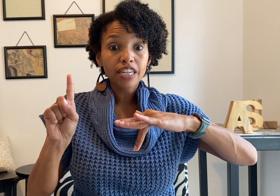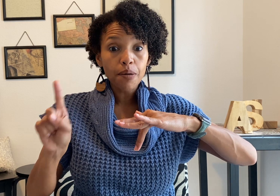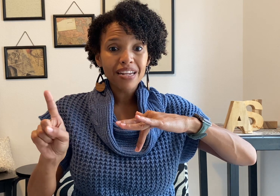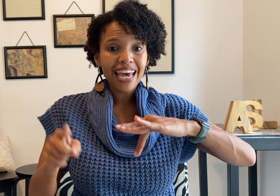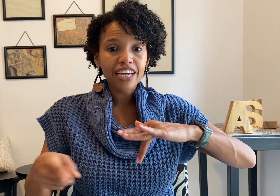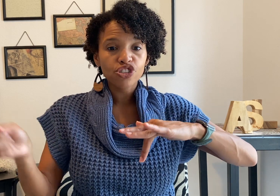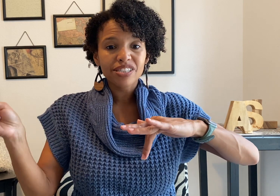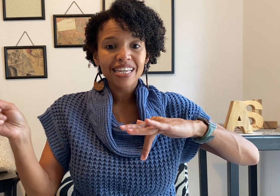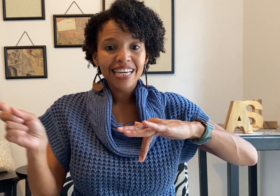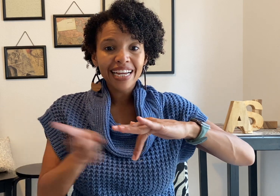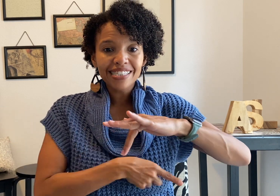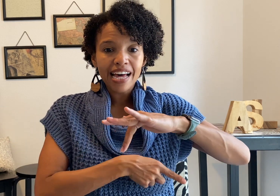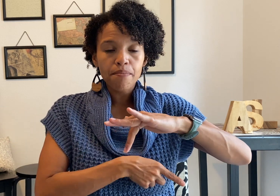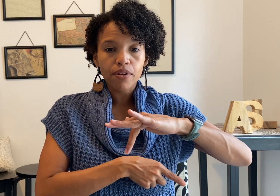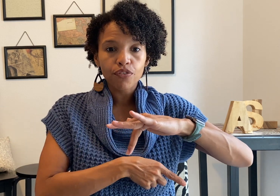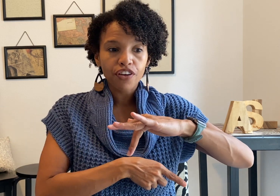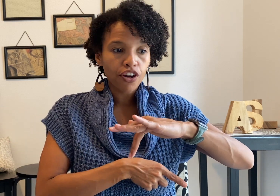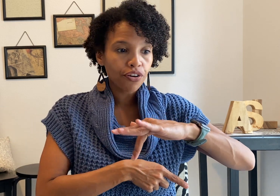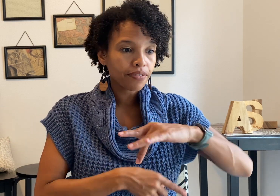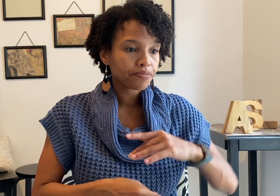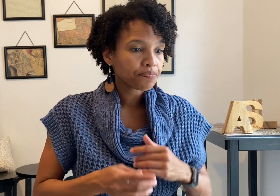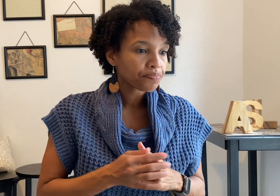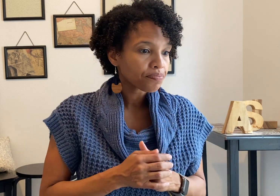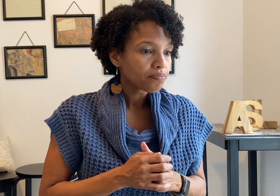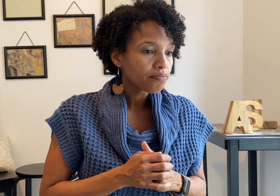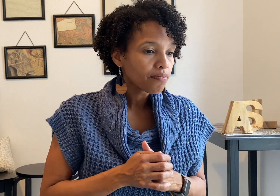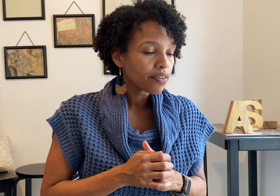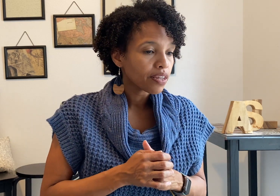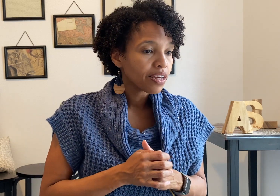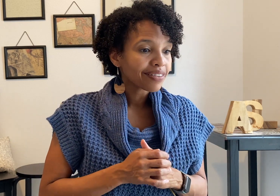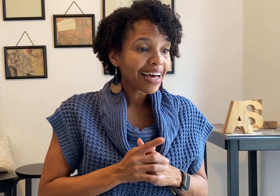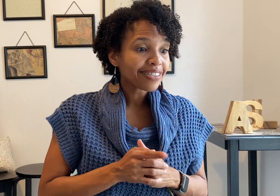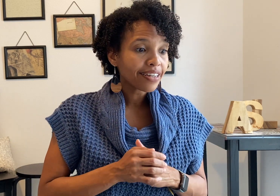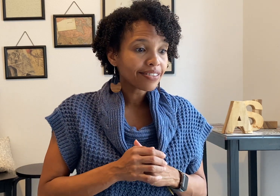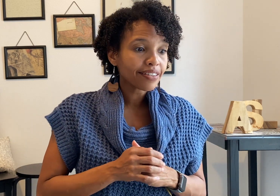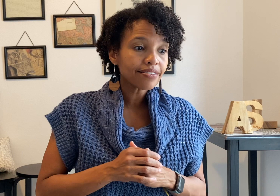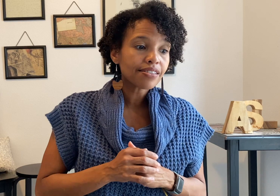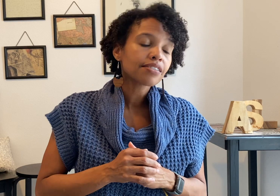dominant hand just hits that middle finger. Last sentence,